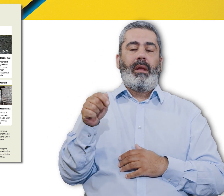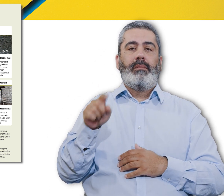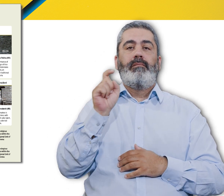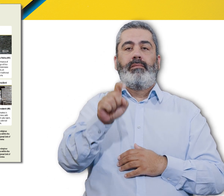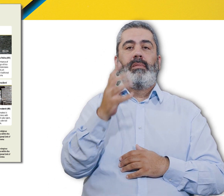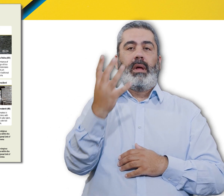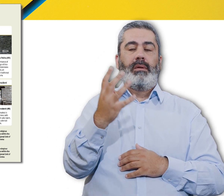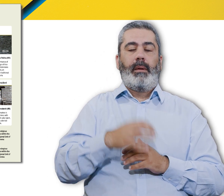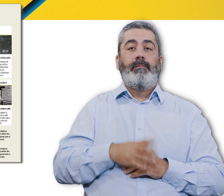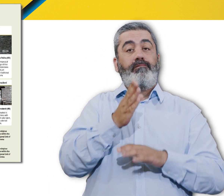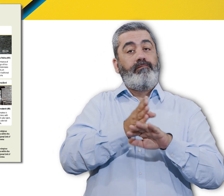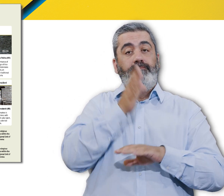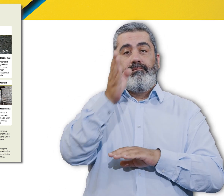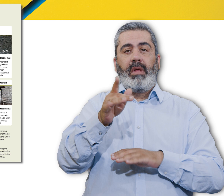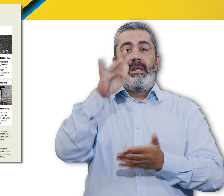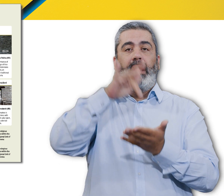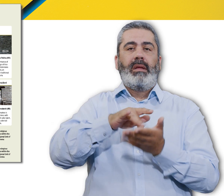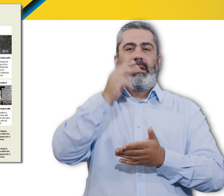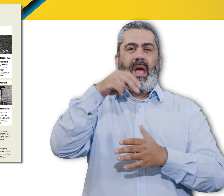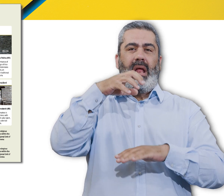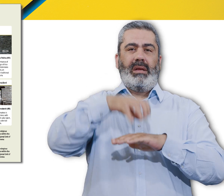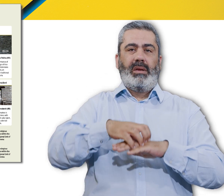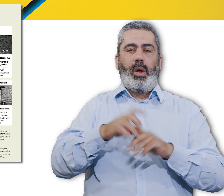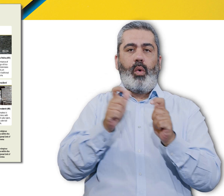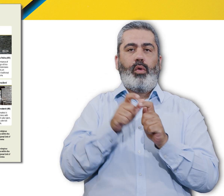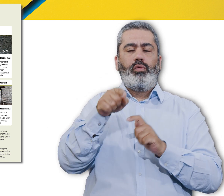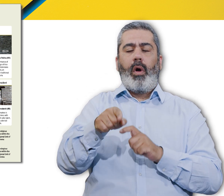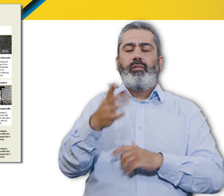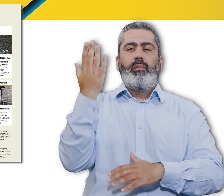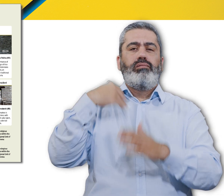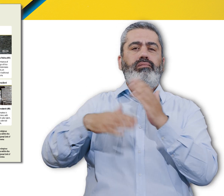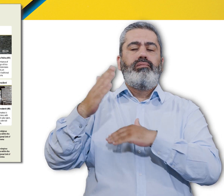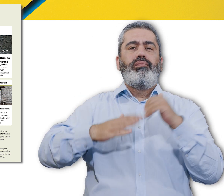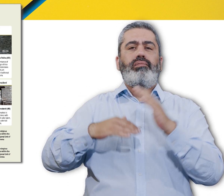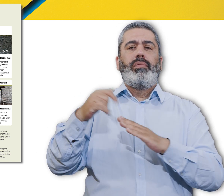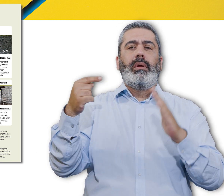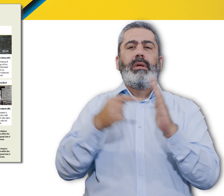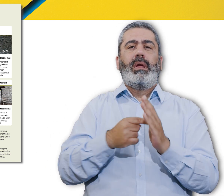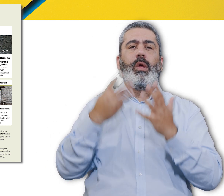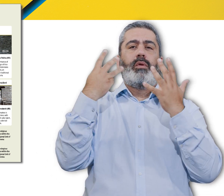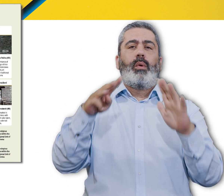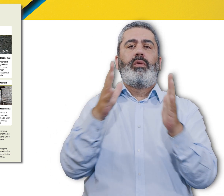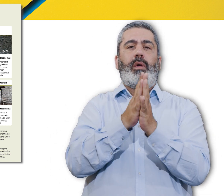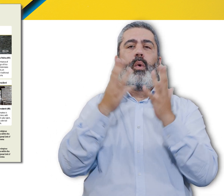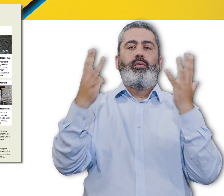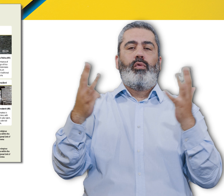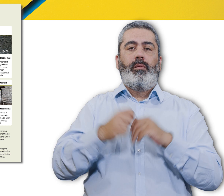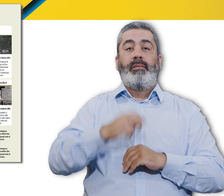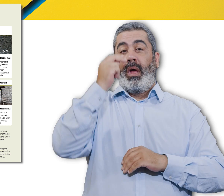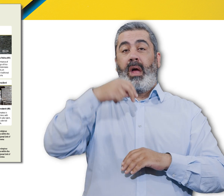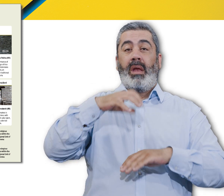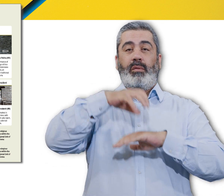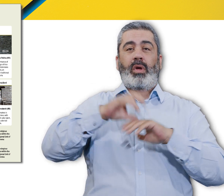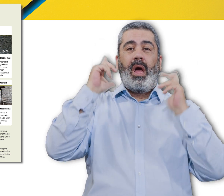number 4. Of great interest is the central church of the village, which dates back to 1818. Church